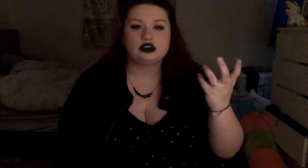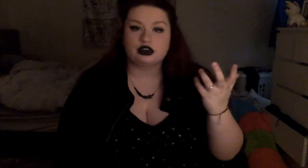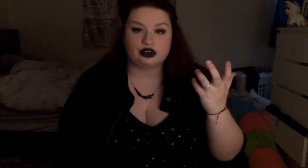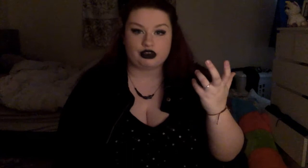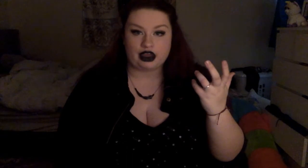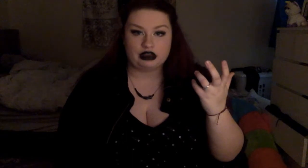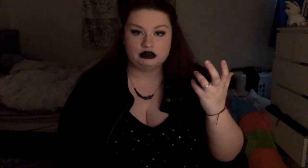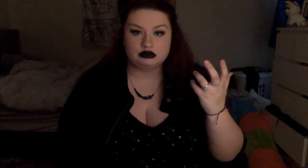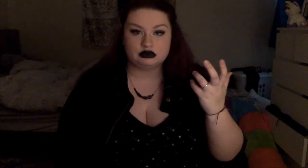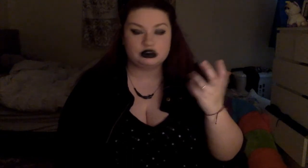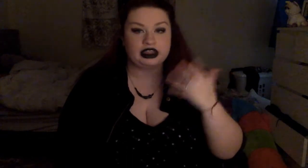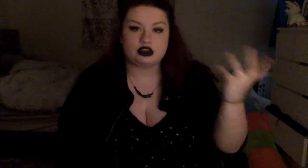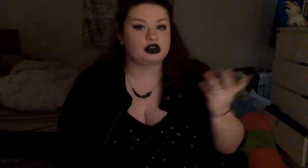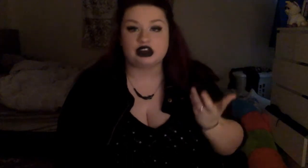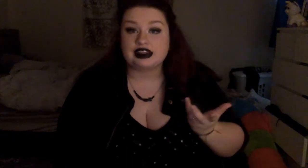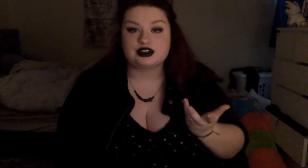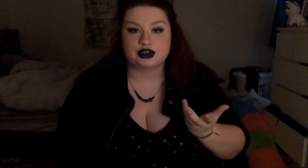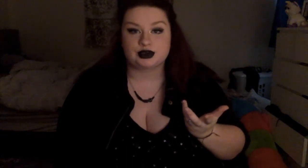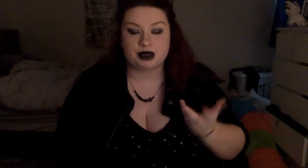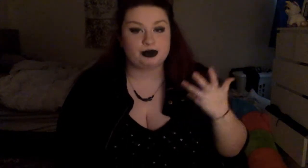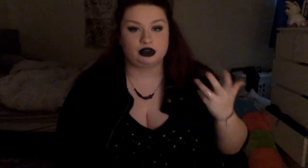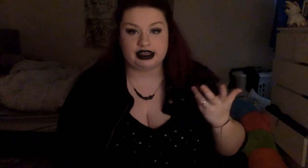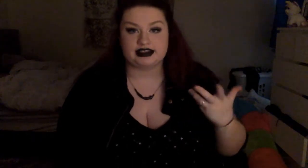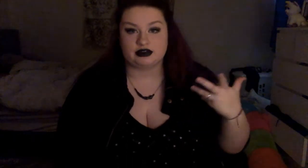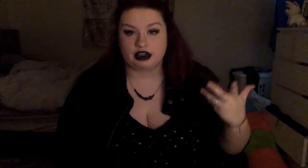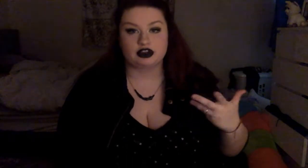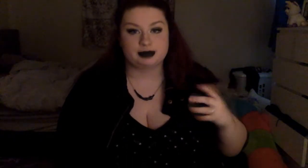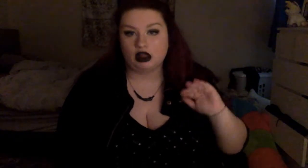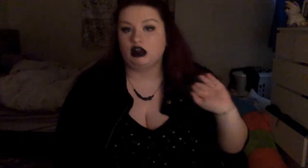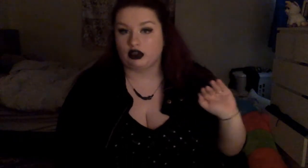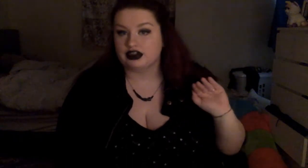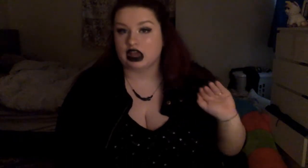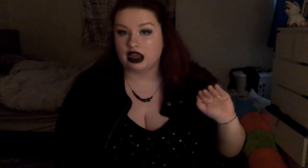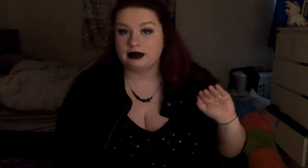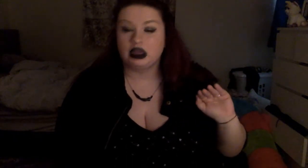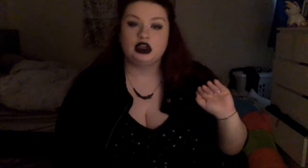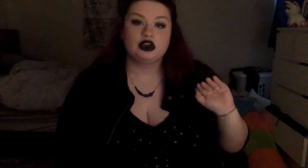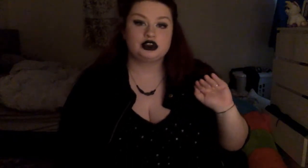do that. Like, you don't need to. People lazy fingerspell all the time. So,